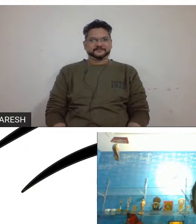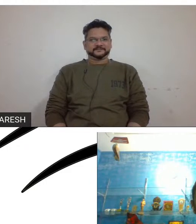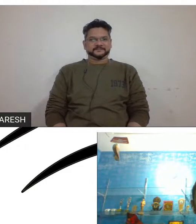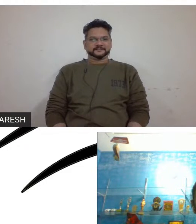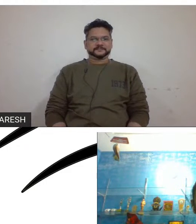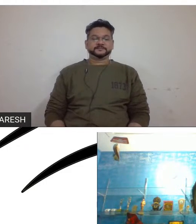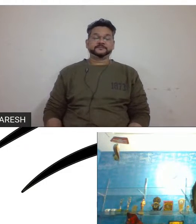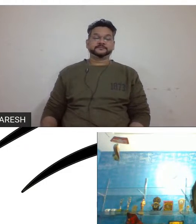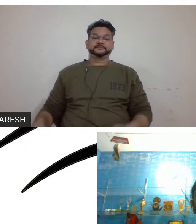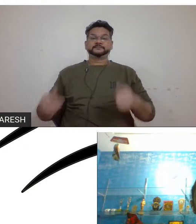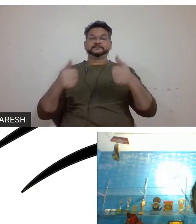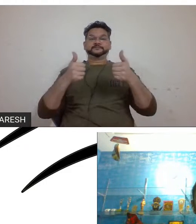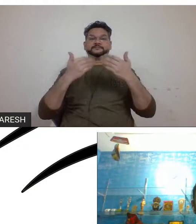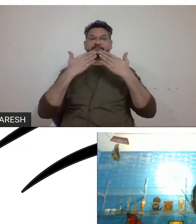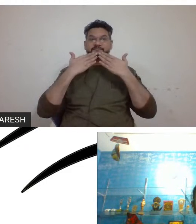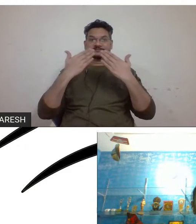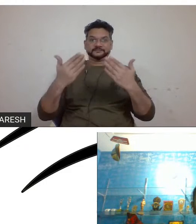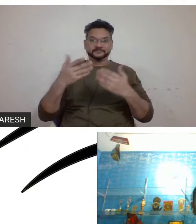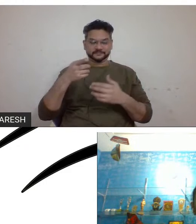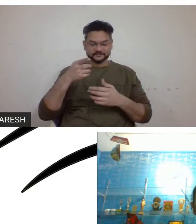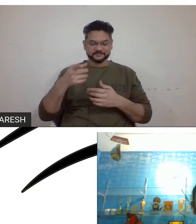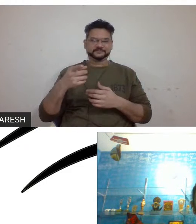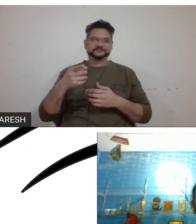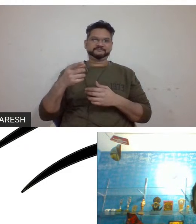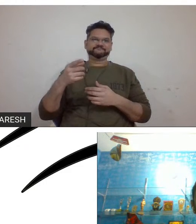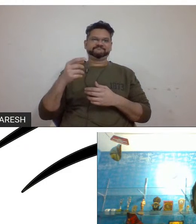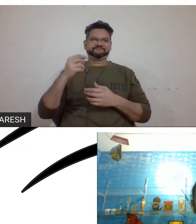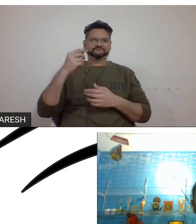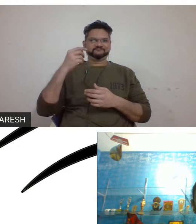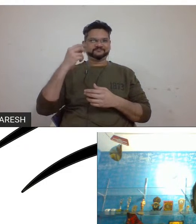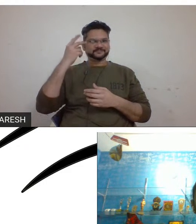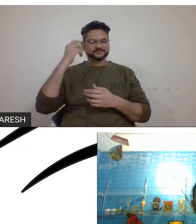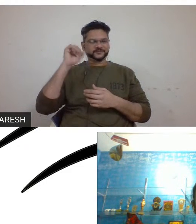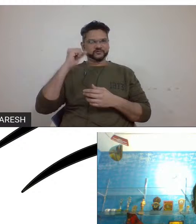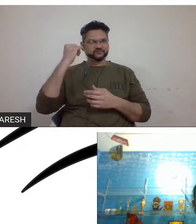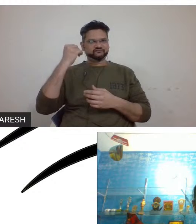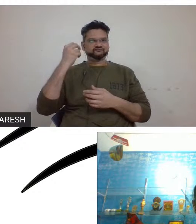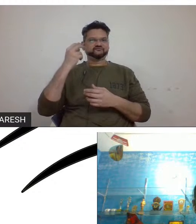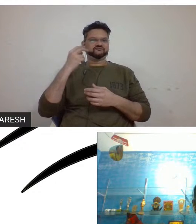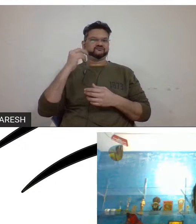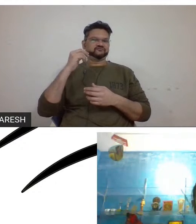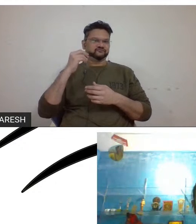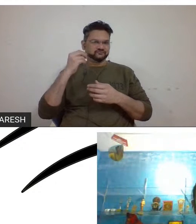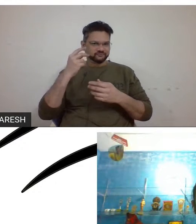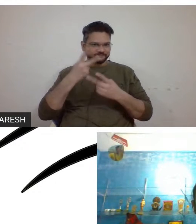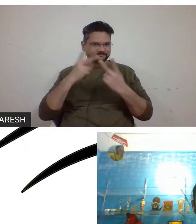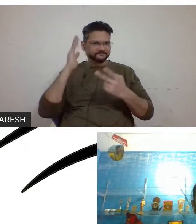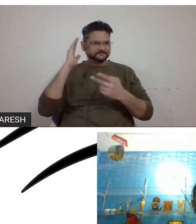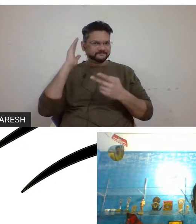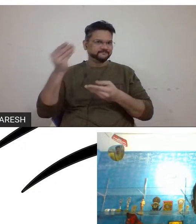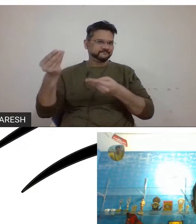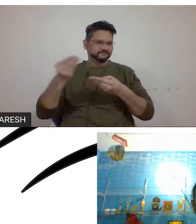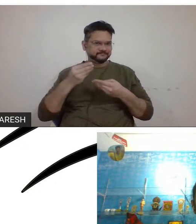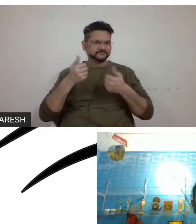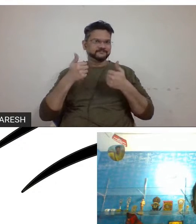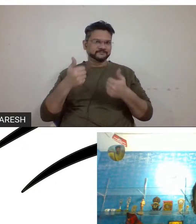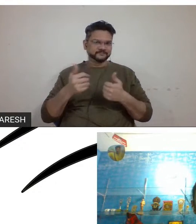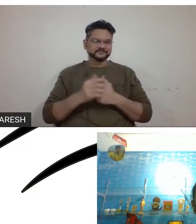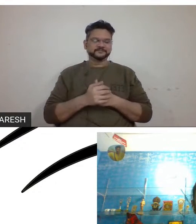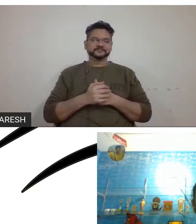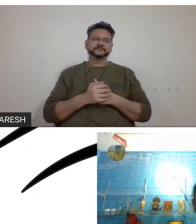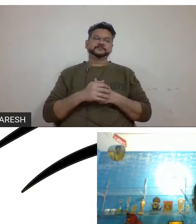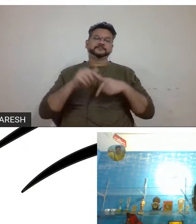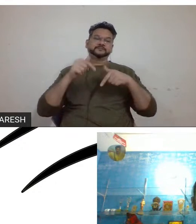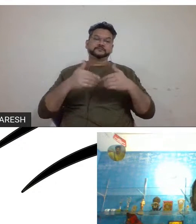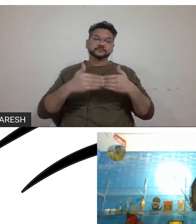Thank you, sir, for enlightening us and sharing your views with us. Now, continuing our webinar, I would like to invite